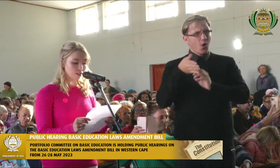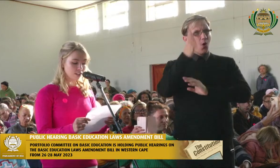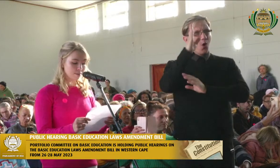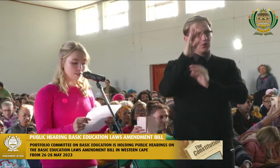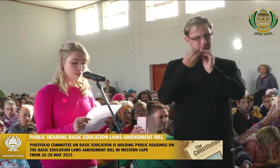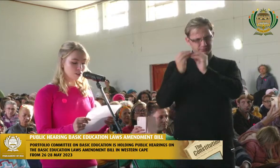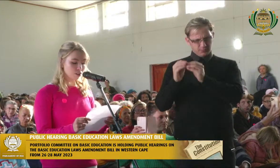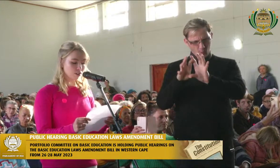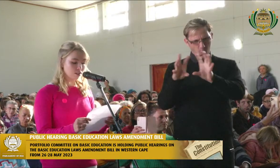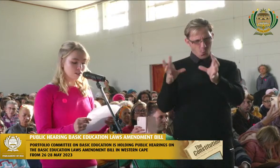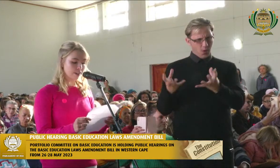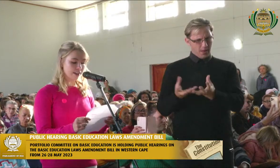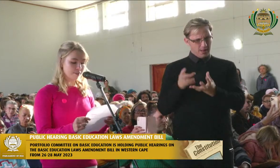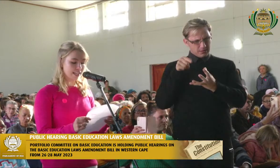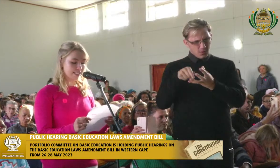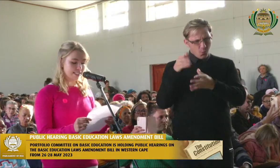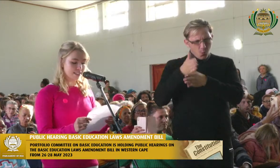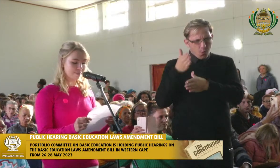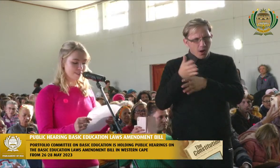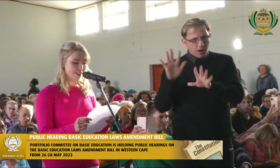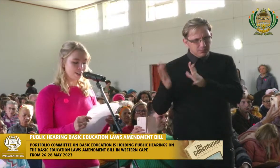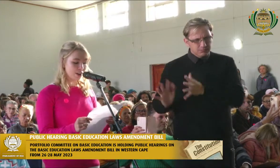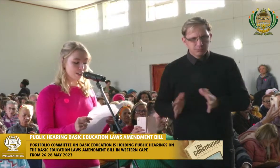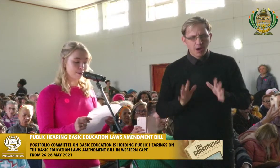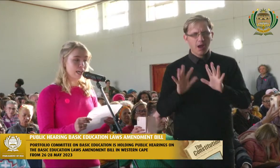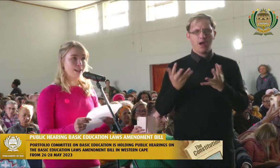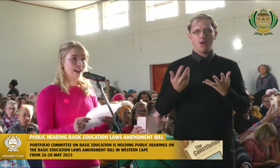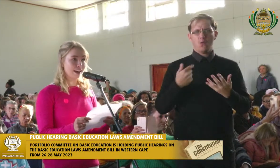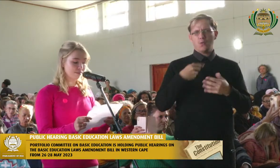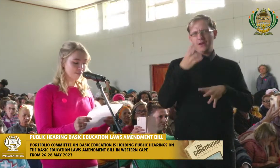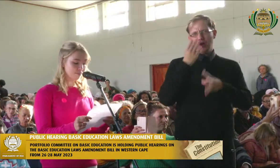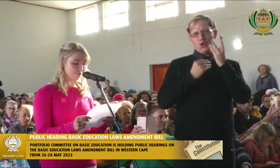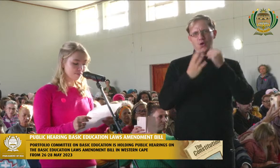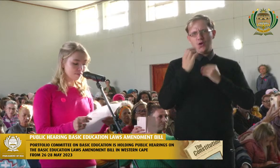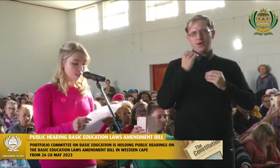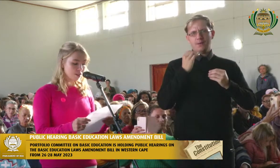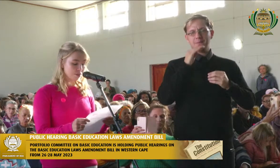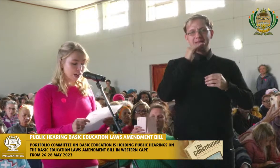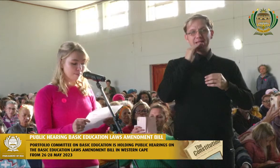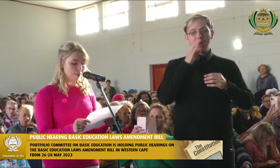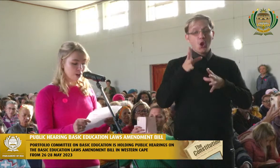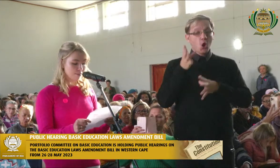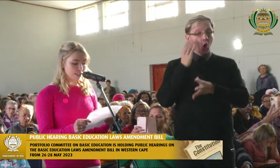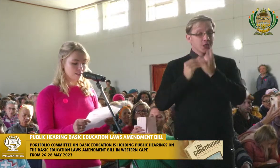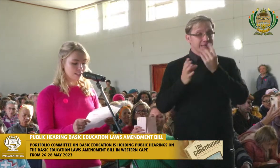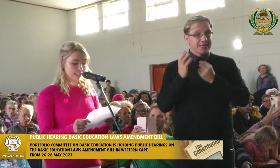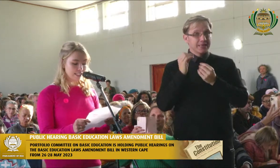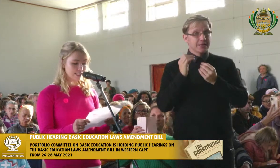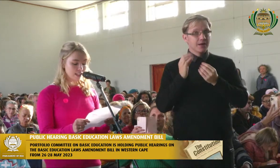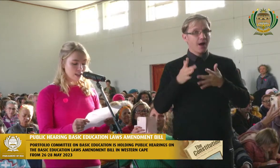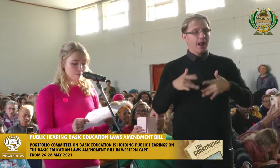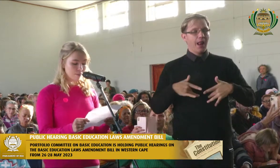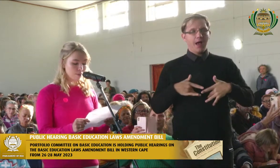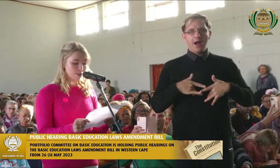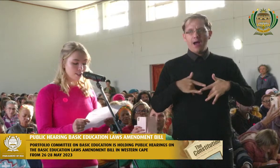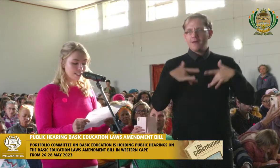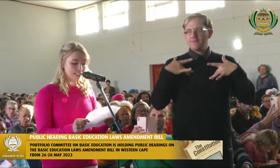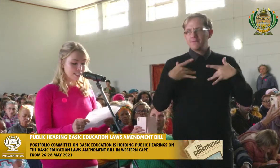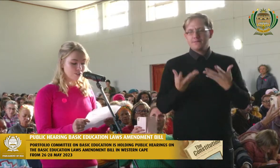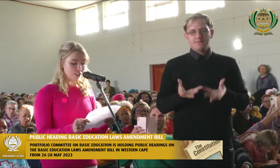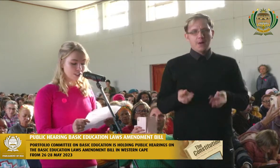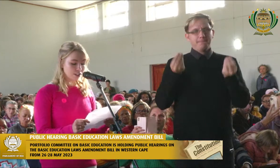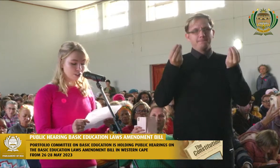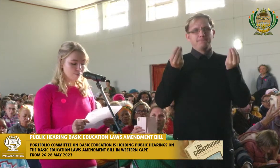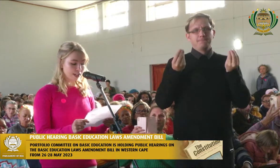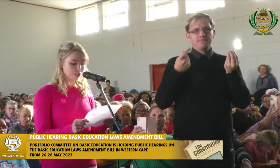all the concepts turn the cogs of our everyday system. Learning became alive. Throughout my primary school years, my mom